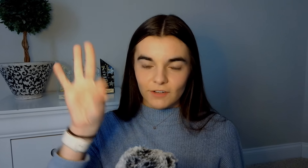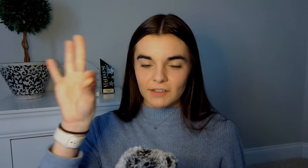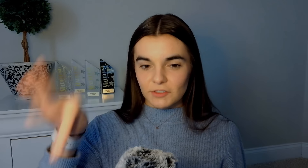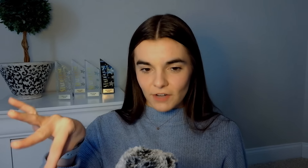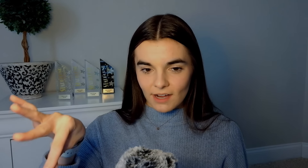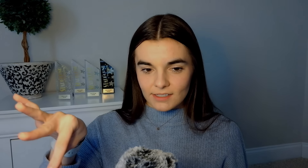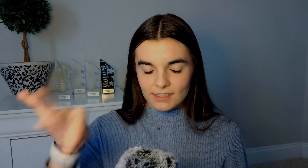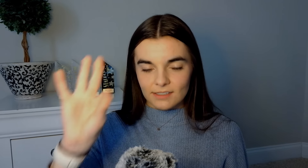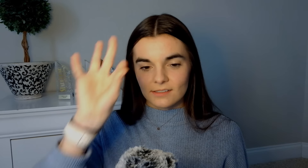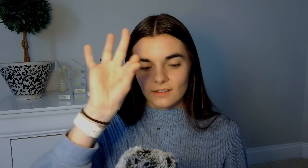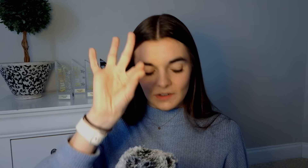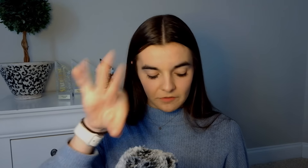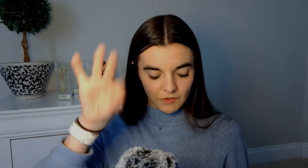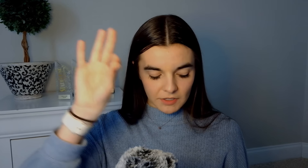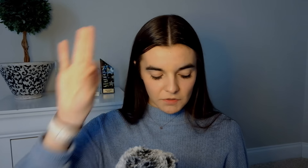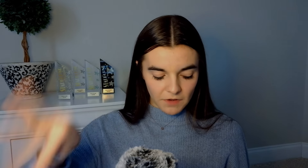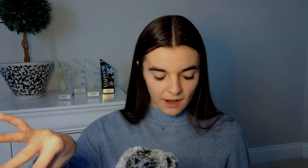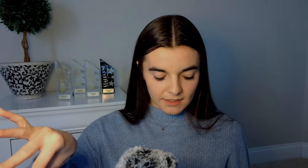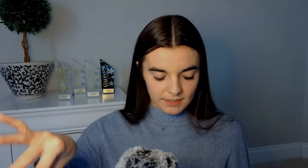French fries. French fries.